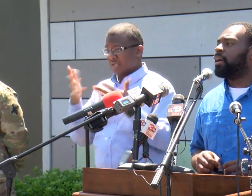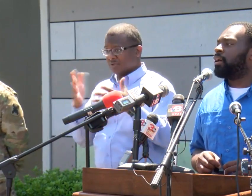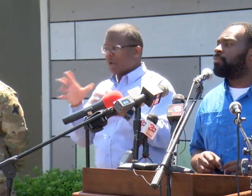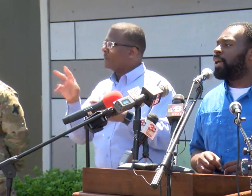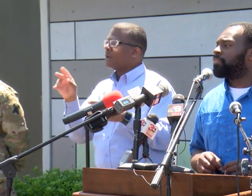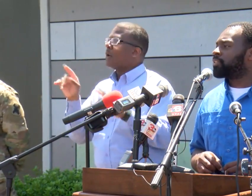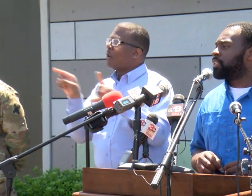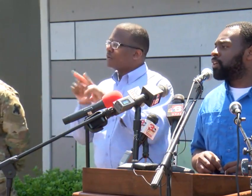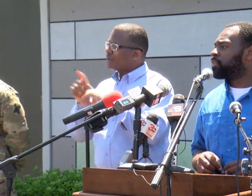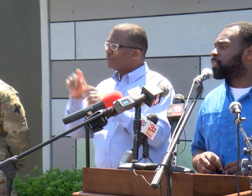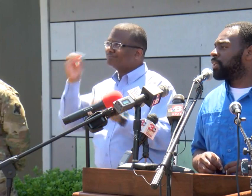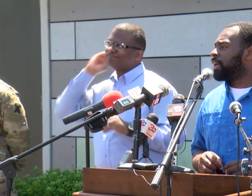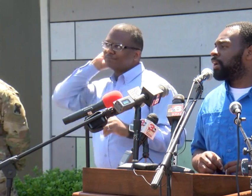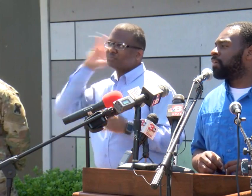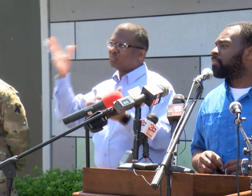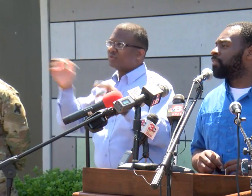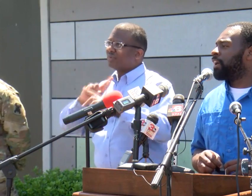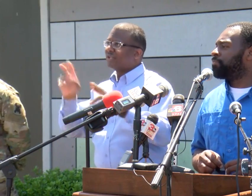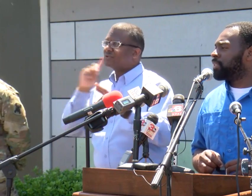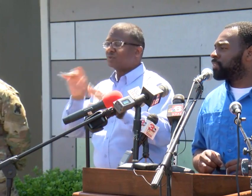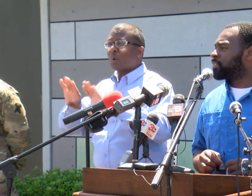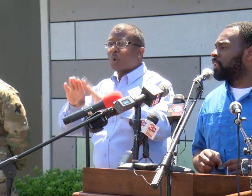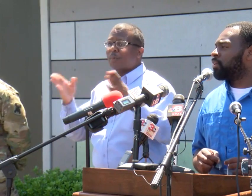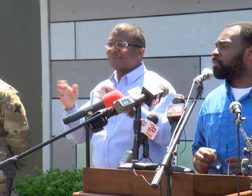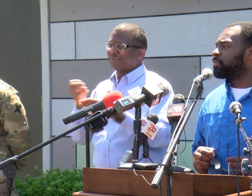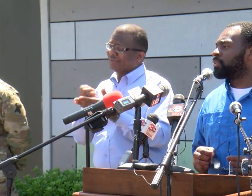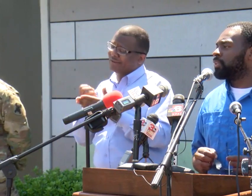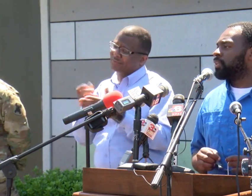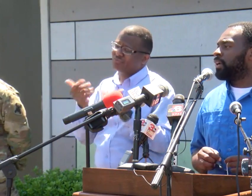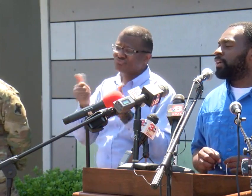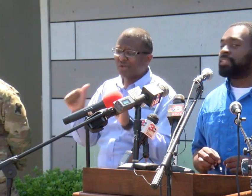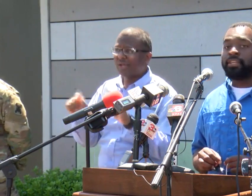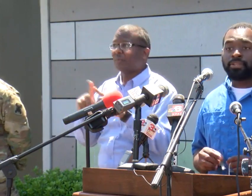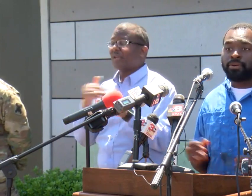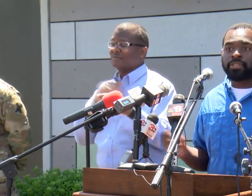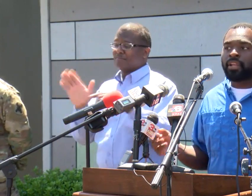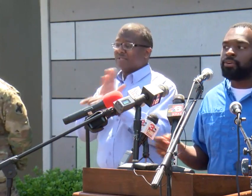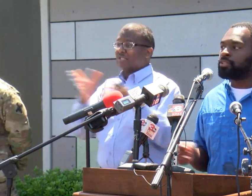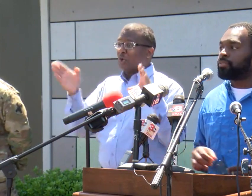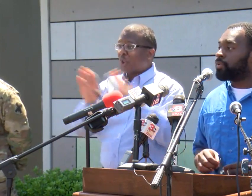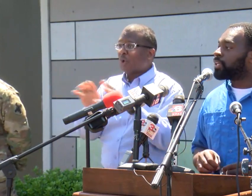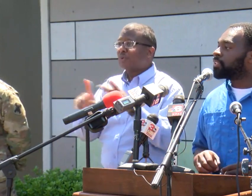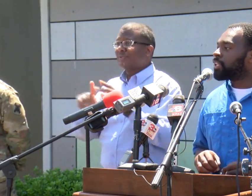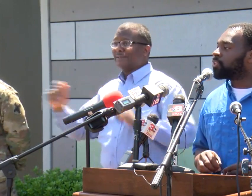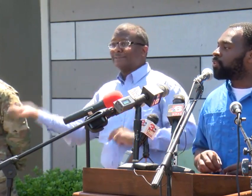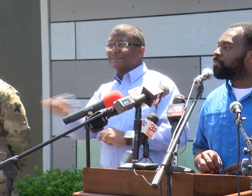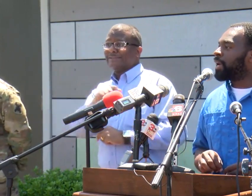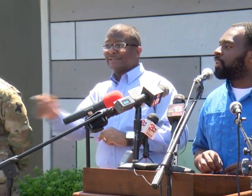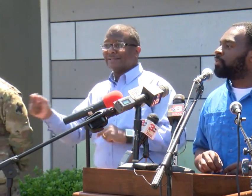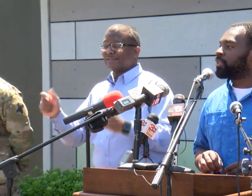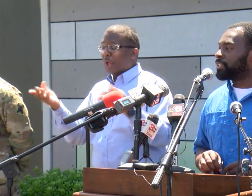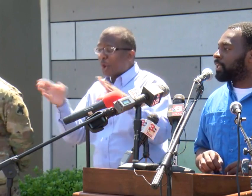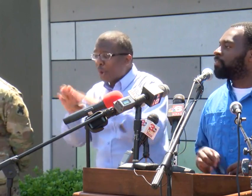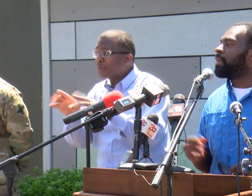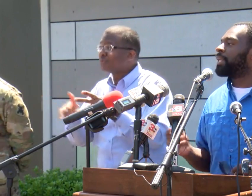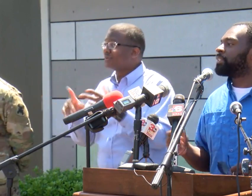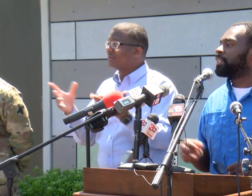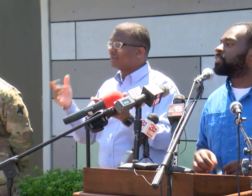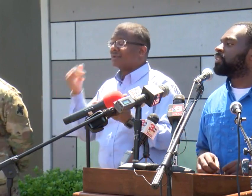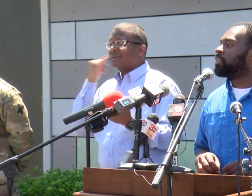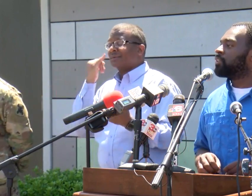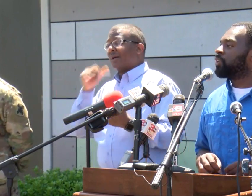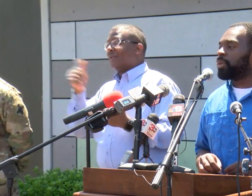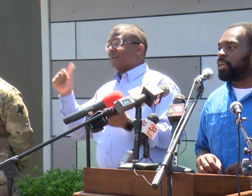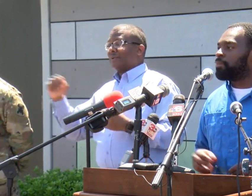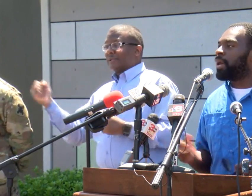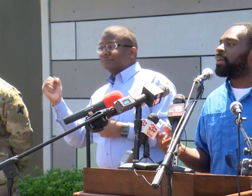economy. We have casinos shut down, we have businesses closed, tennis courts are closed. If you want to get the tennis court back closed, let's get everybody